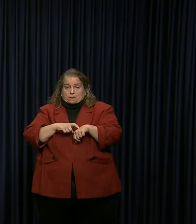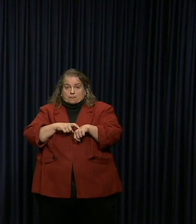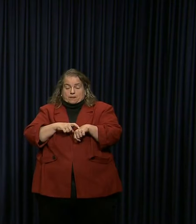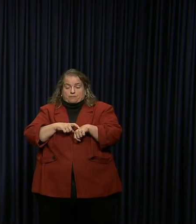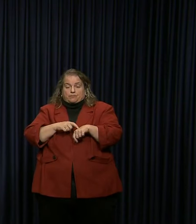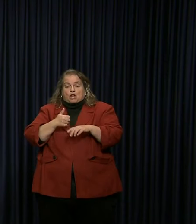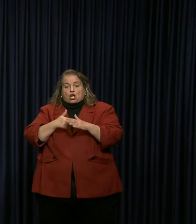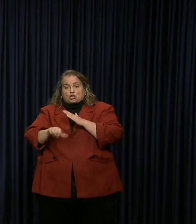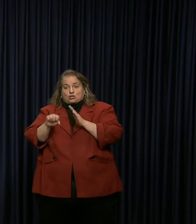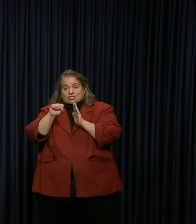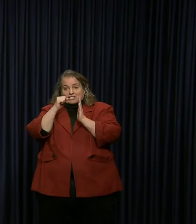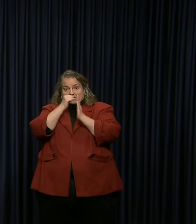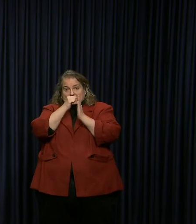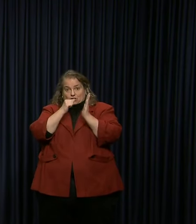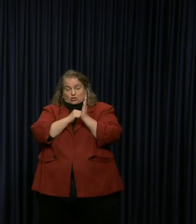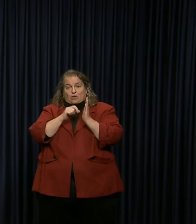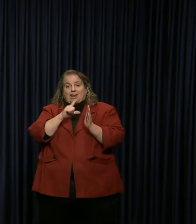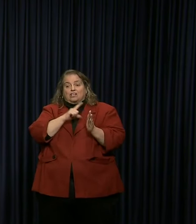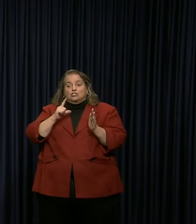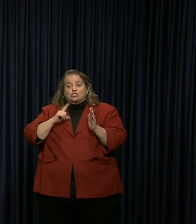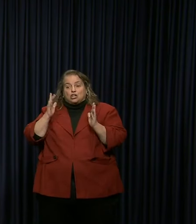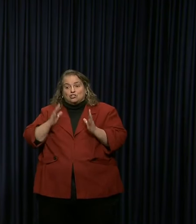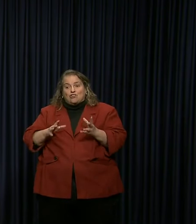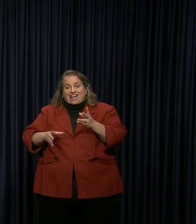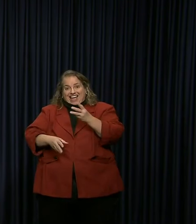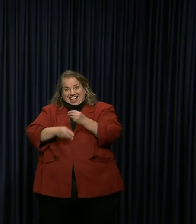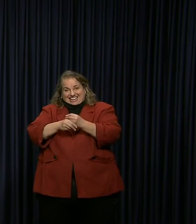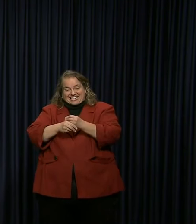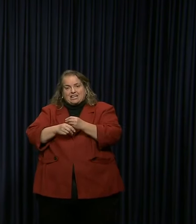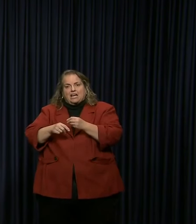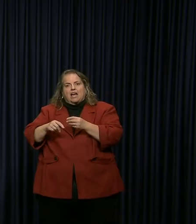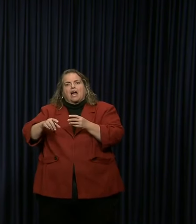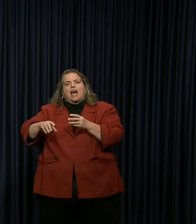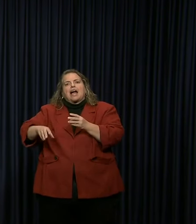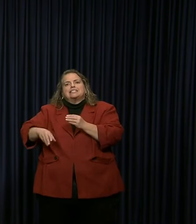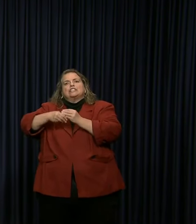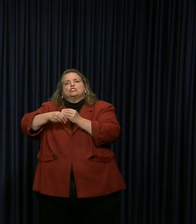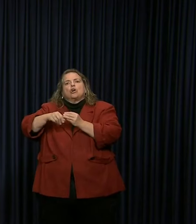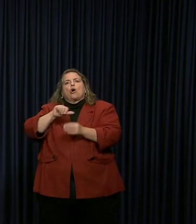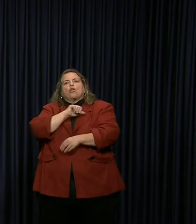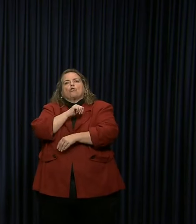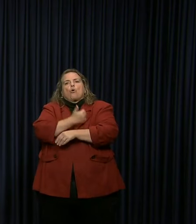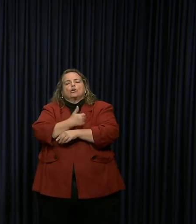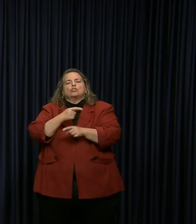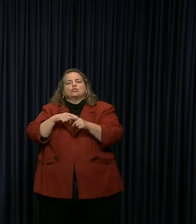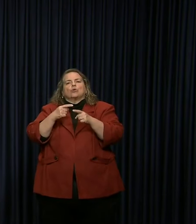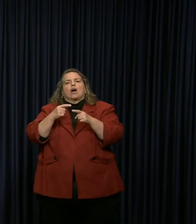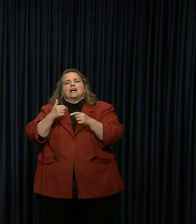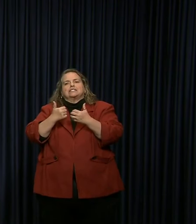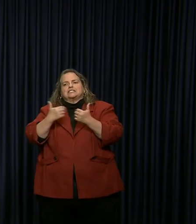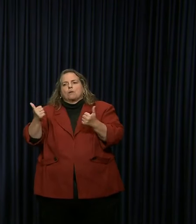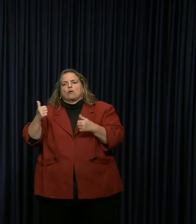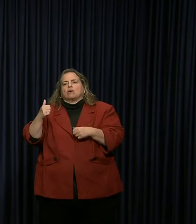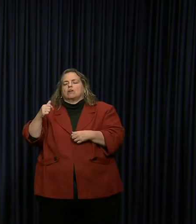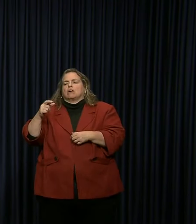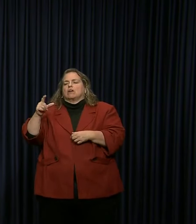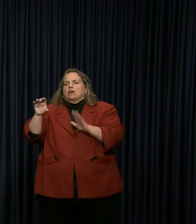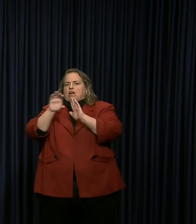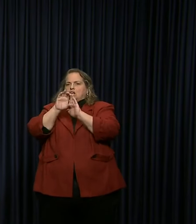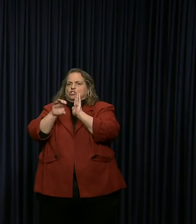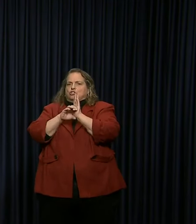under statute, the legislature added an additional authority to a separate constitutional officer about how we